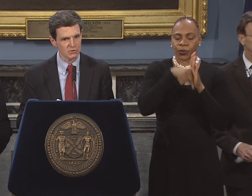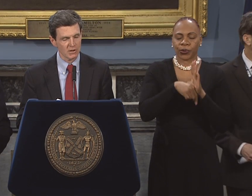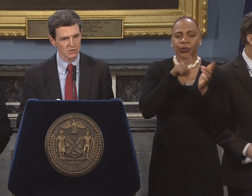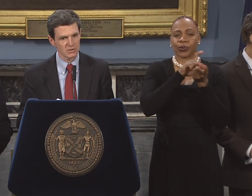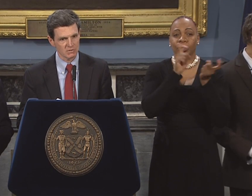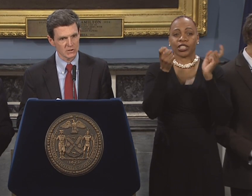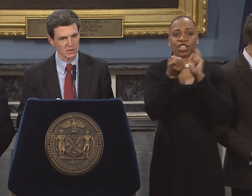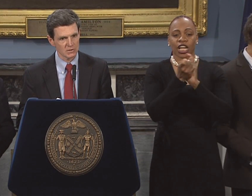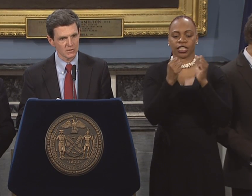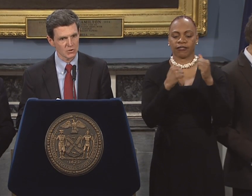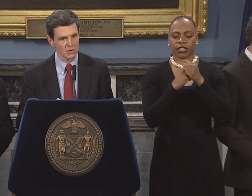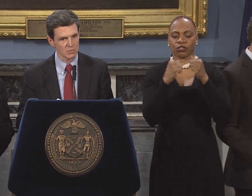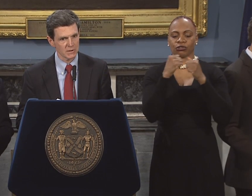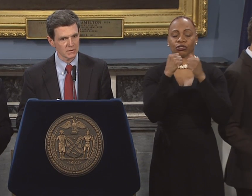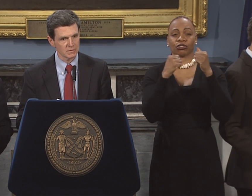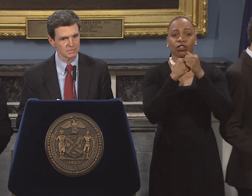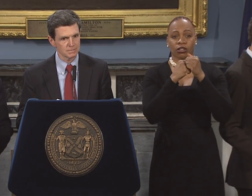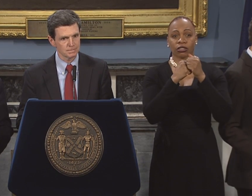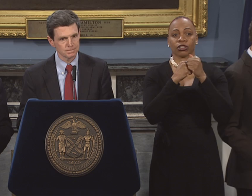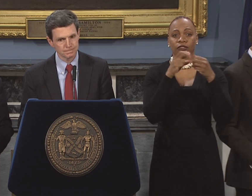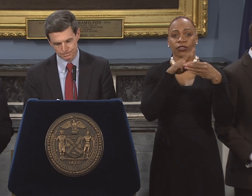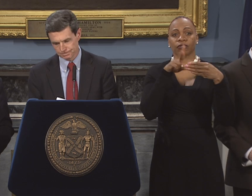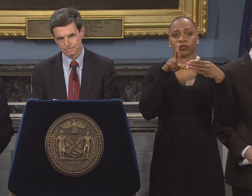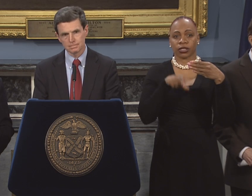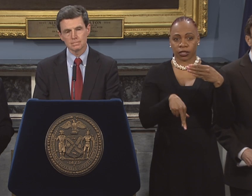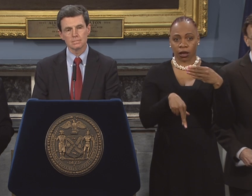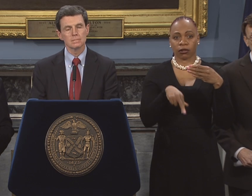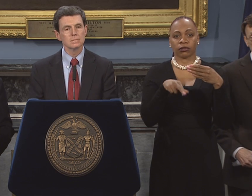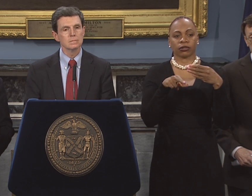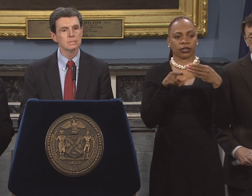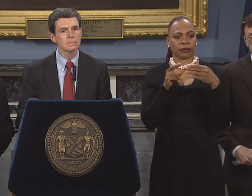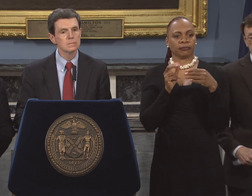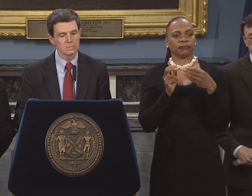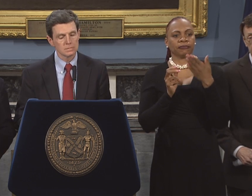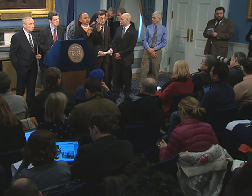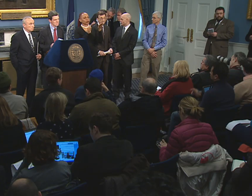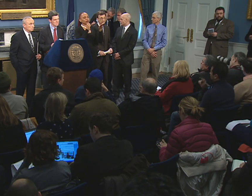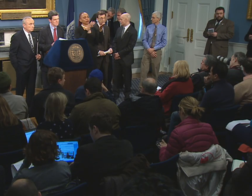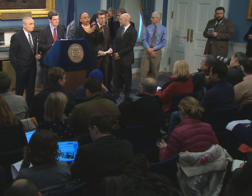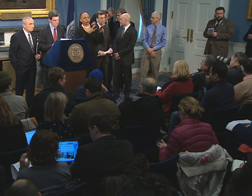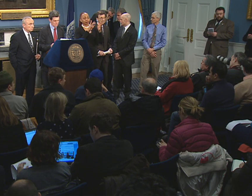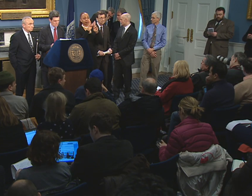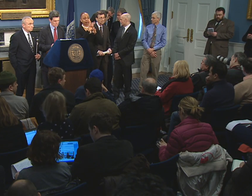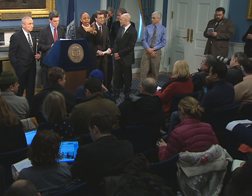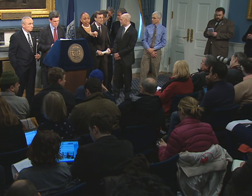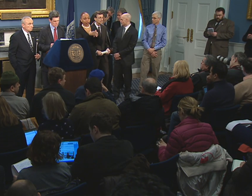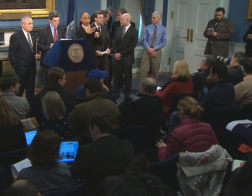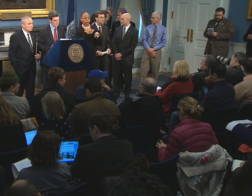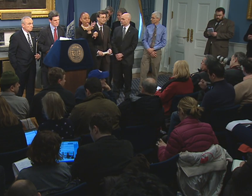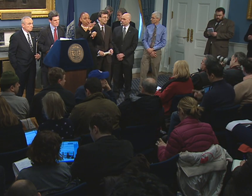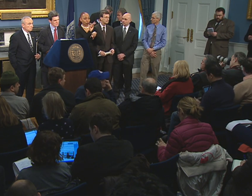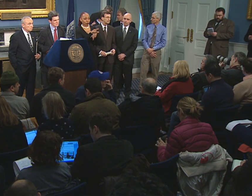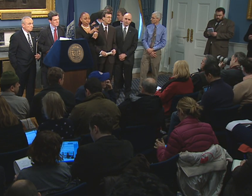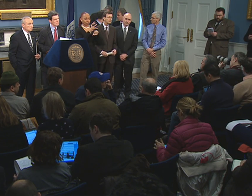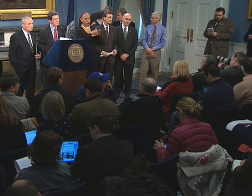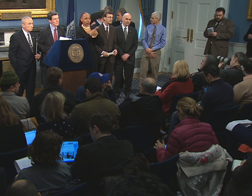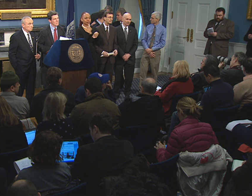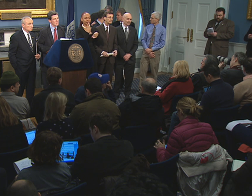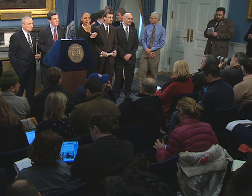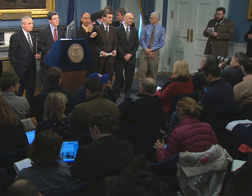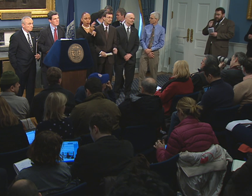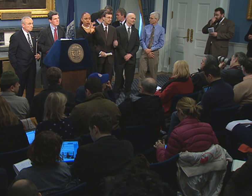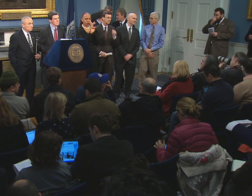our infrastructure as a result of this harsh winter. And Mr. McAvoy, when you had answered my question earlier, you said that somebody had